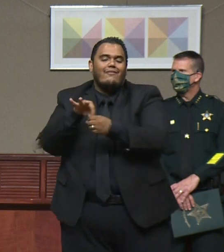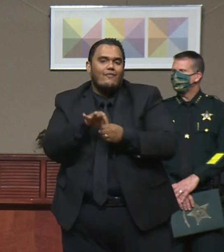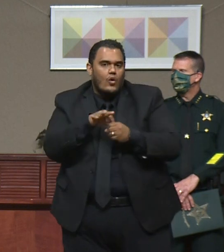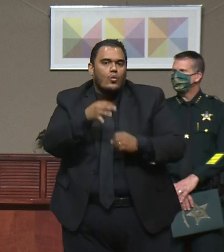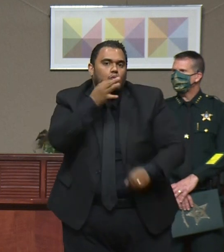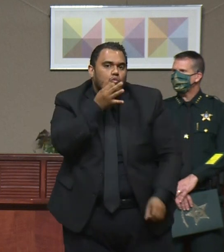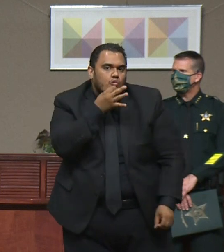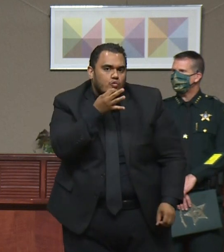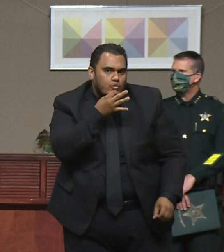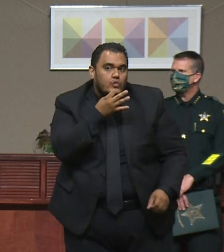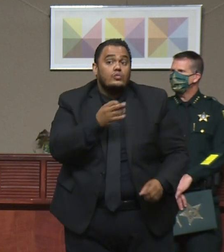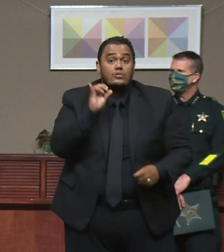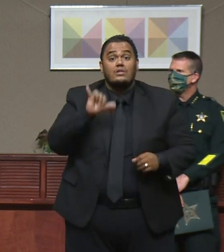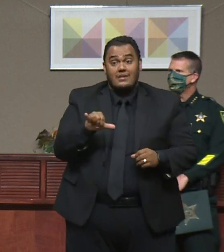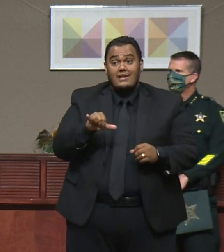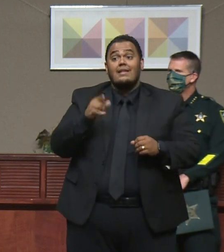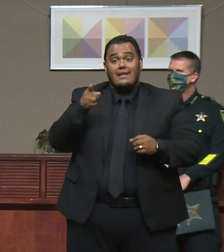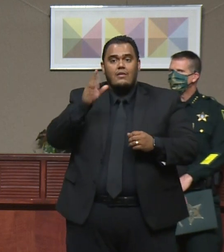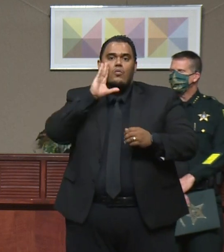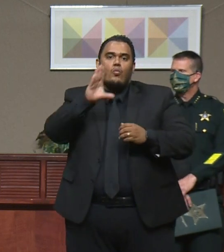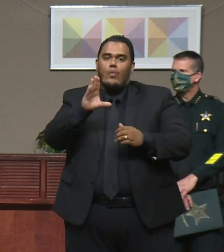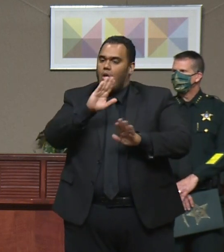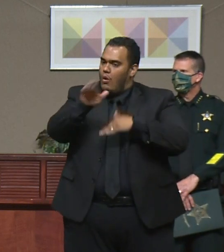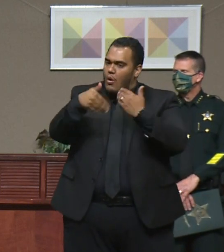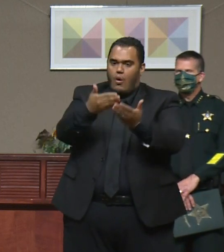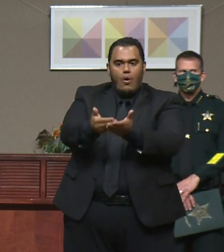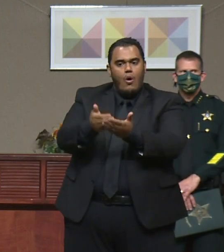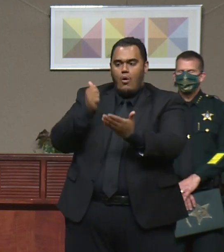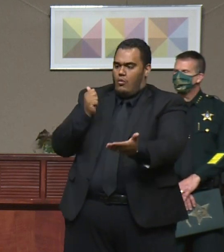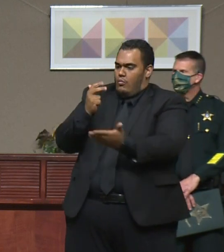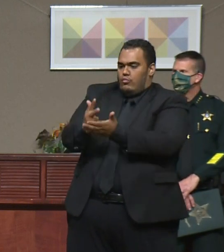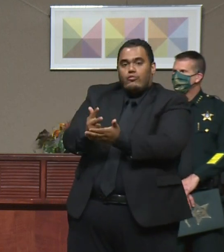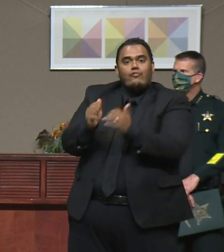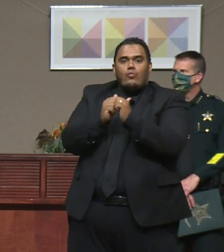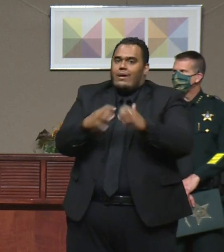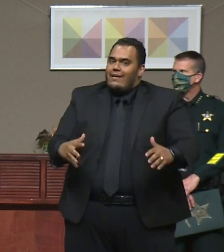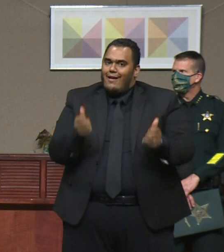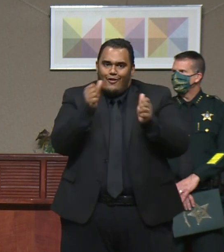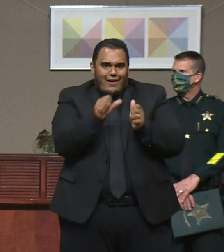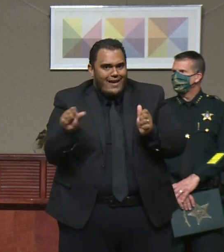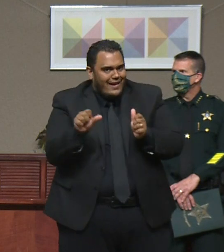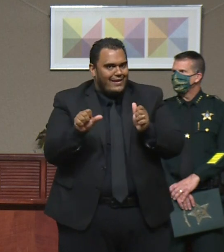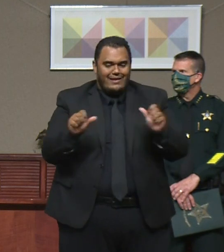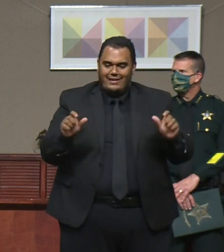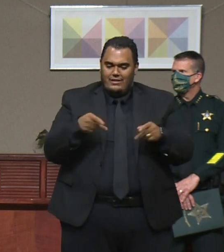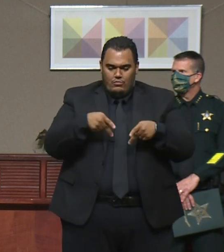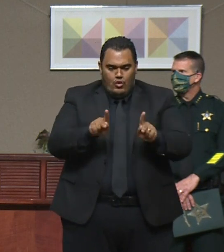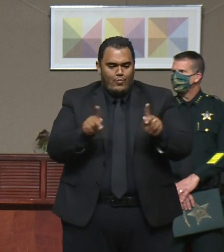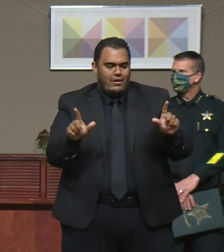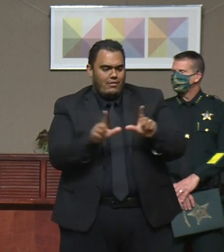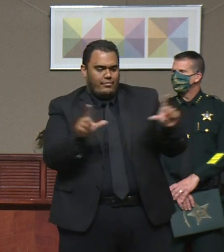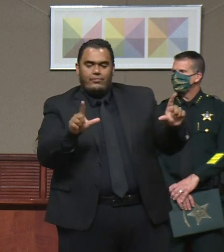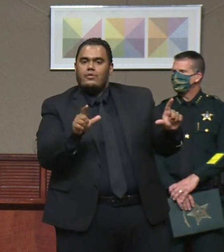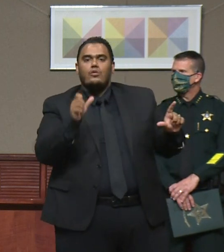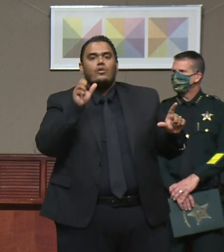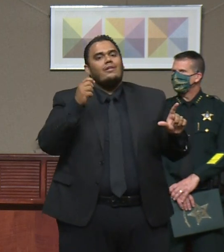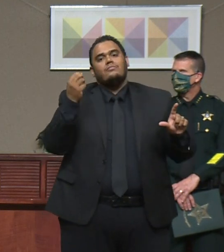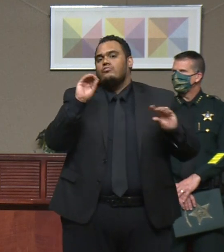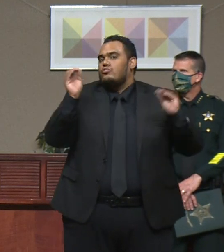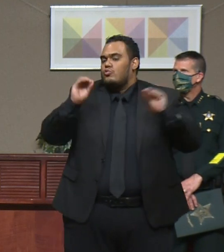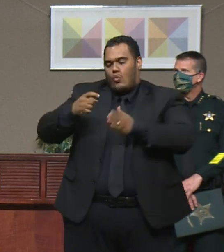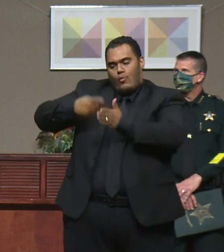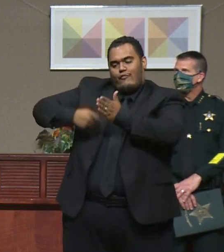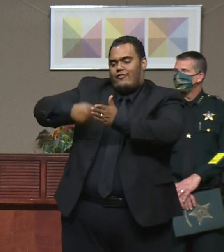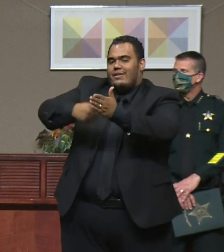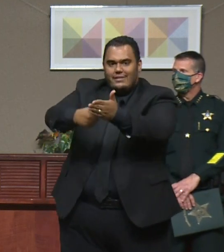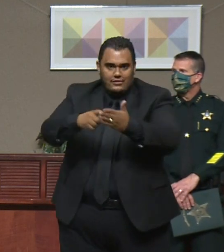of those will be done without the need of any permitting or application, and we're waiving all fees related to any of that. So we